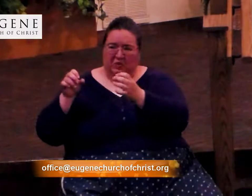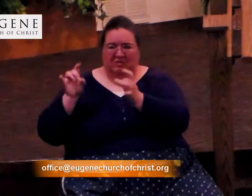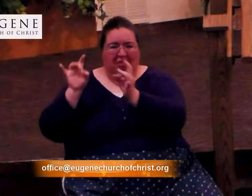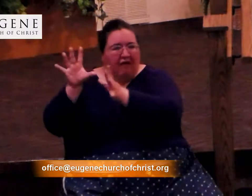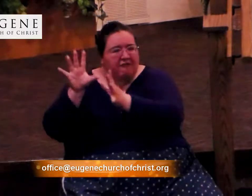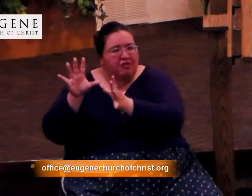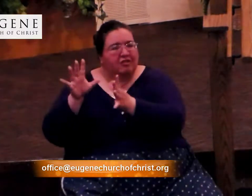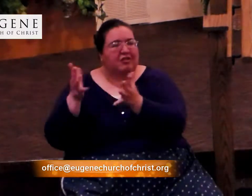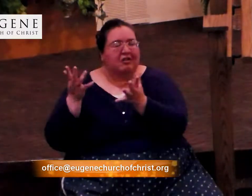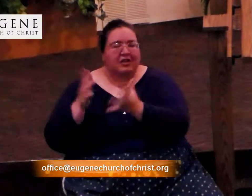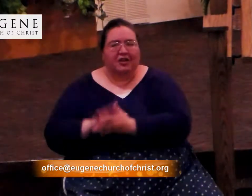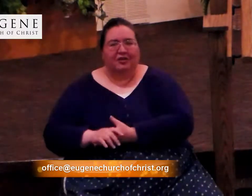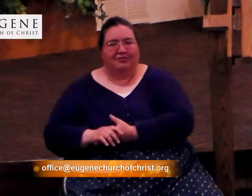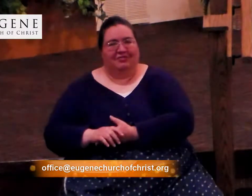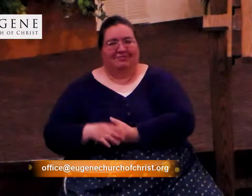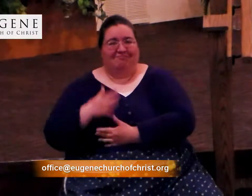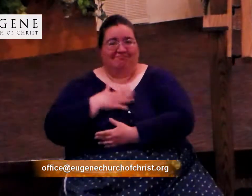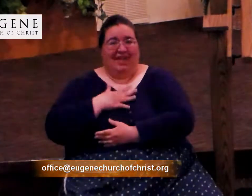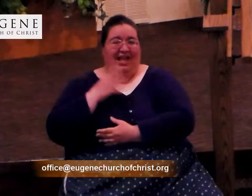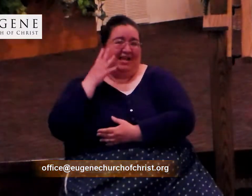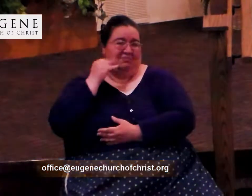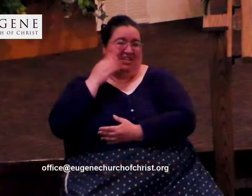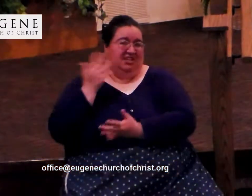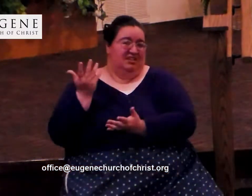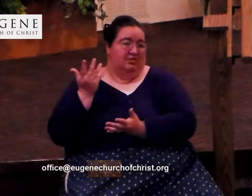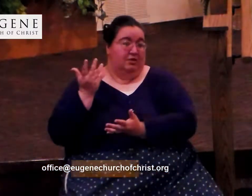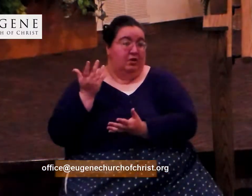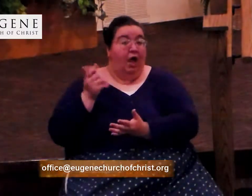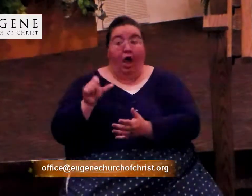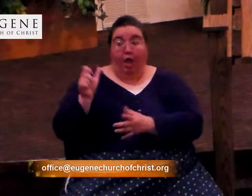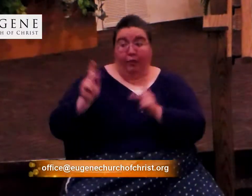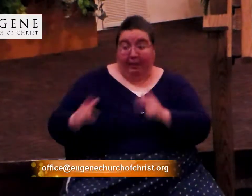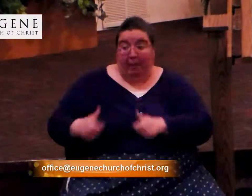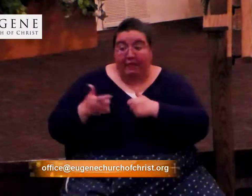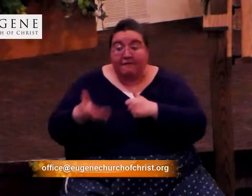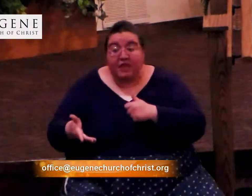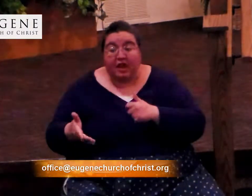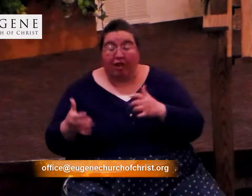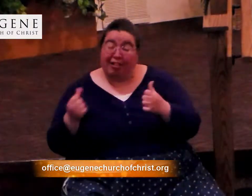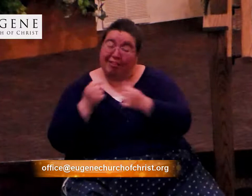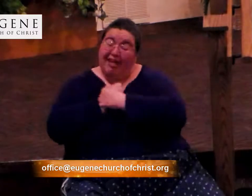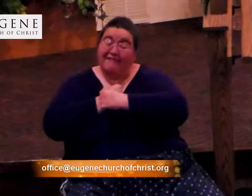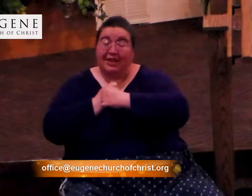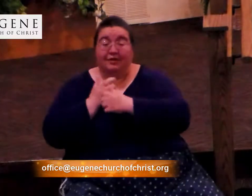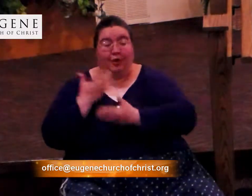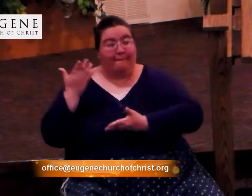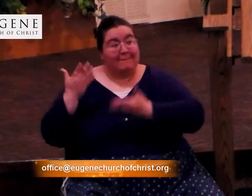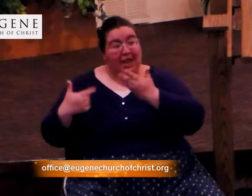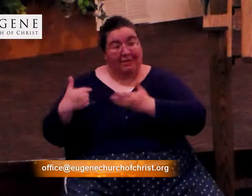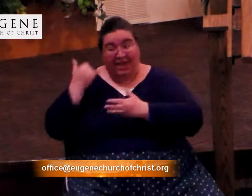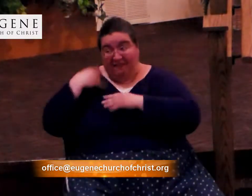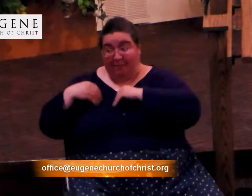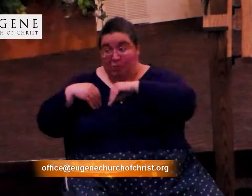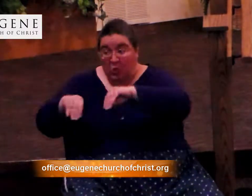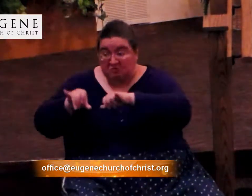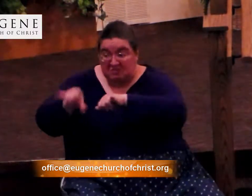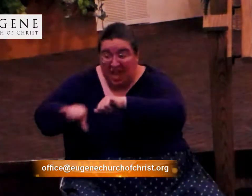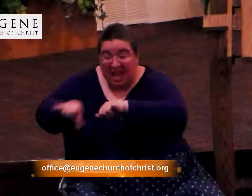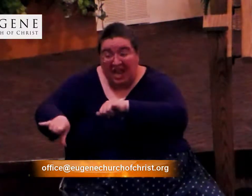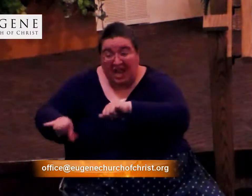best thing in the world, and maybe if I lived there, I would start to change my mind, but something about it, I just couldn't do it. My wife had a couple places in mind where